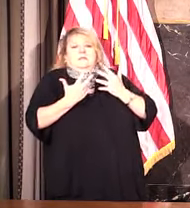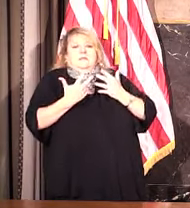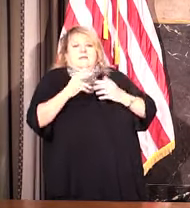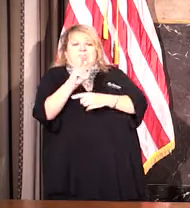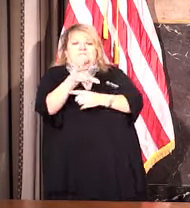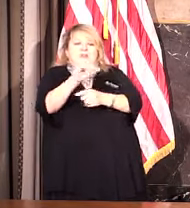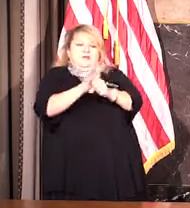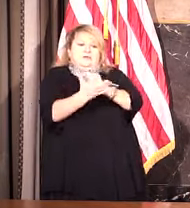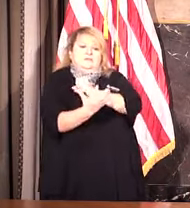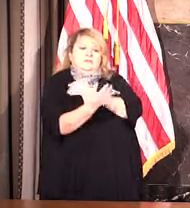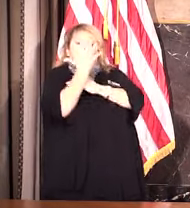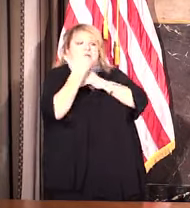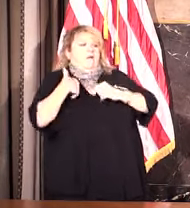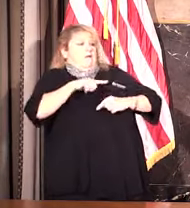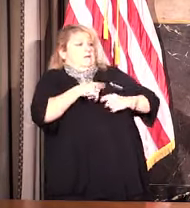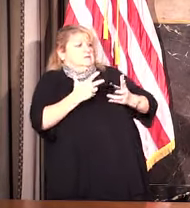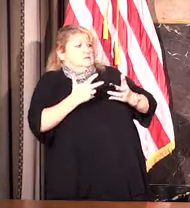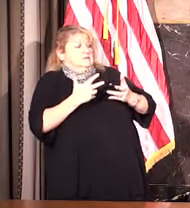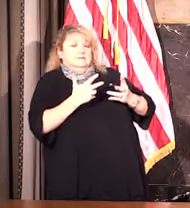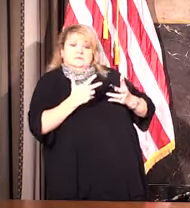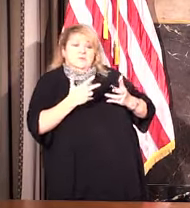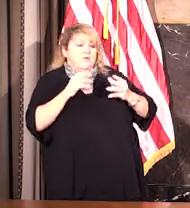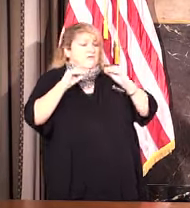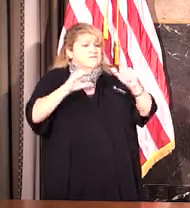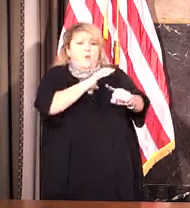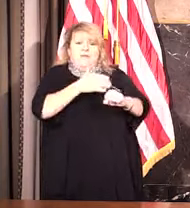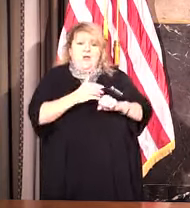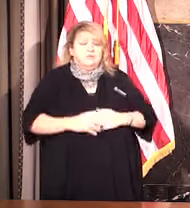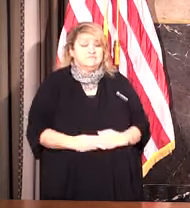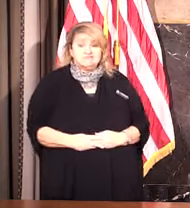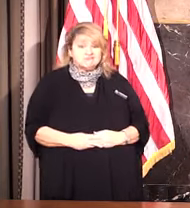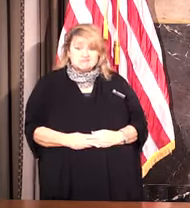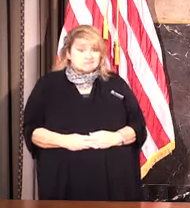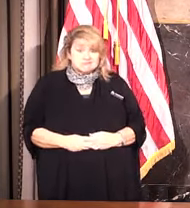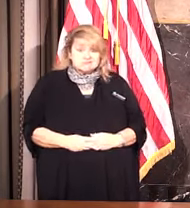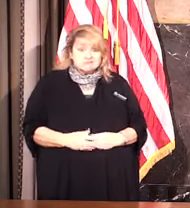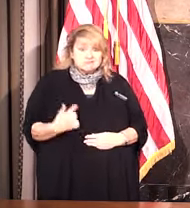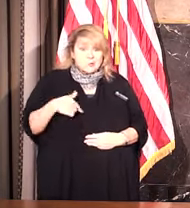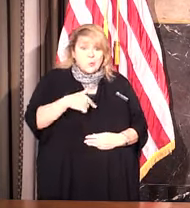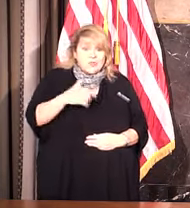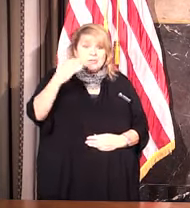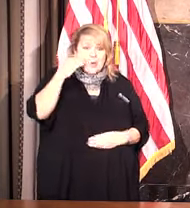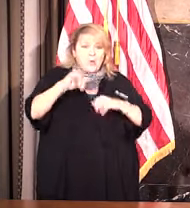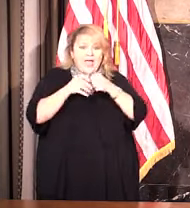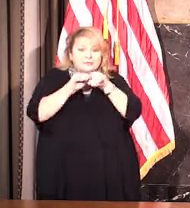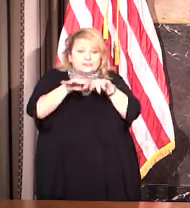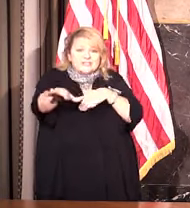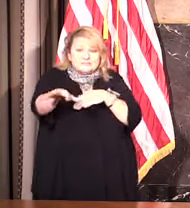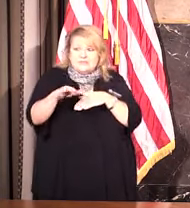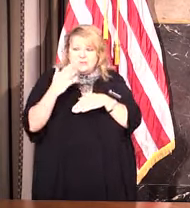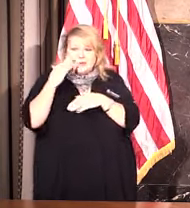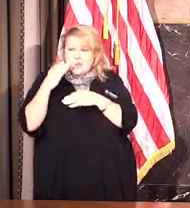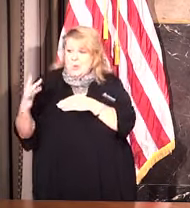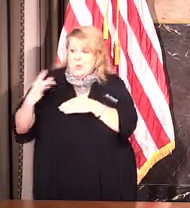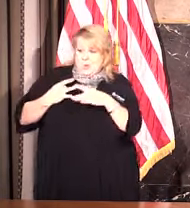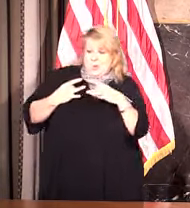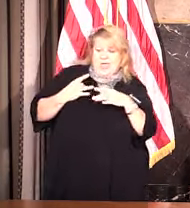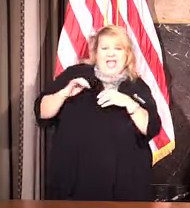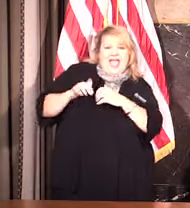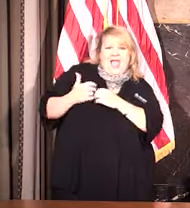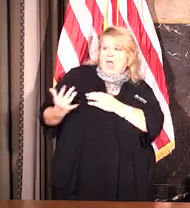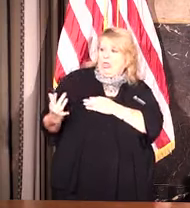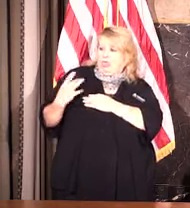We know how it's transmitted. We know how it's contracted. Wear the mask. We now know